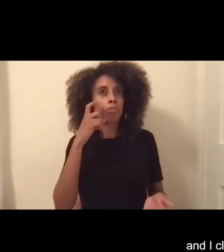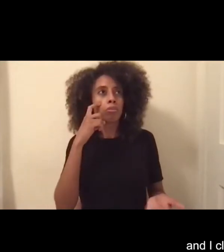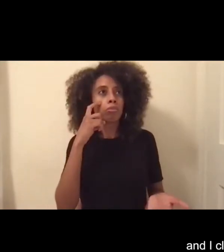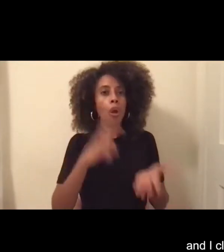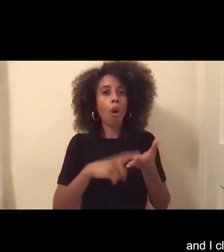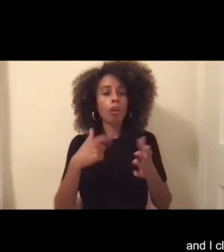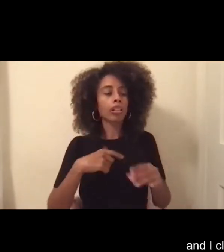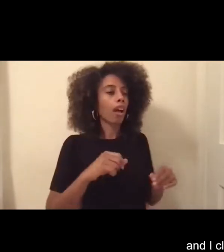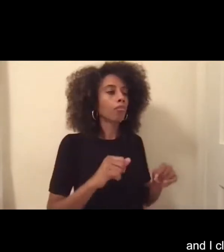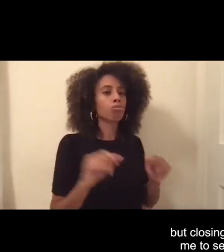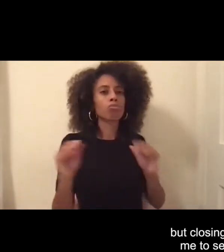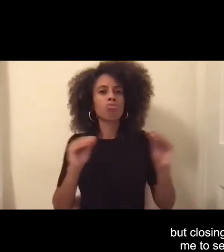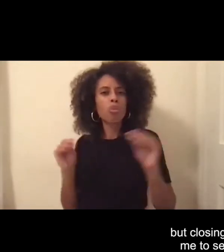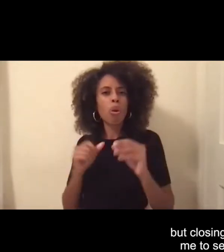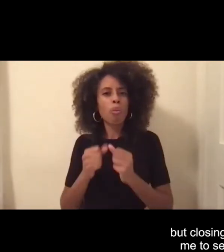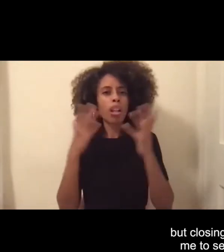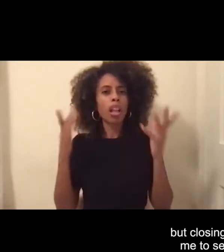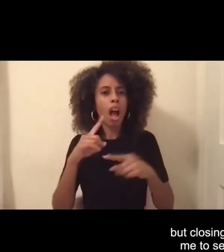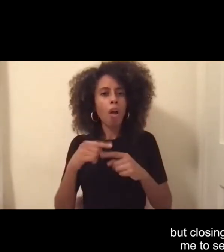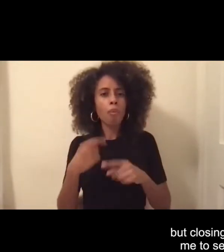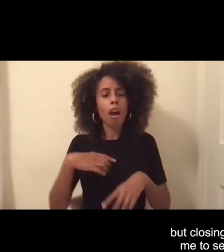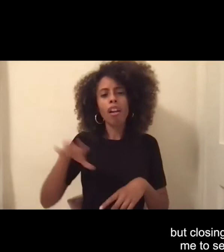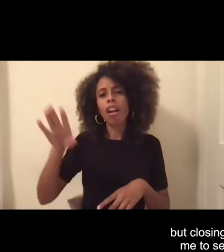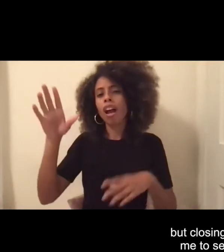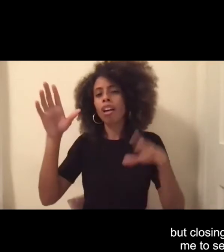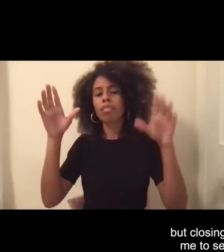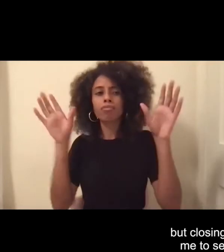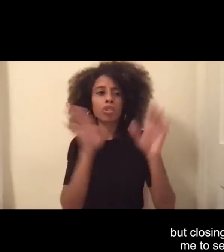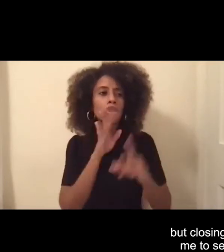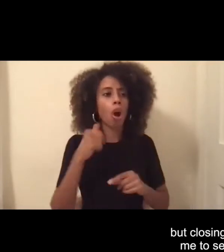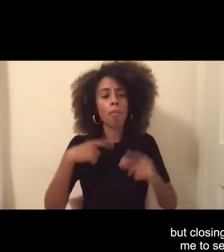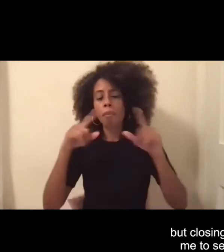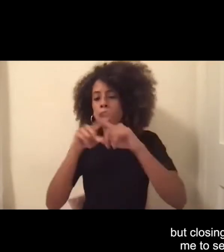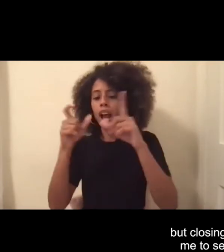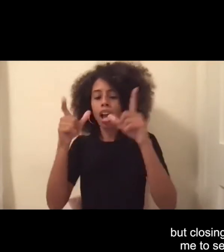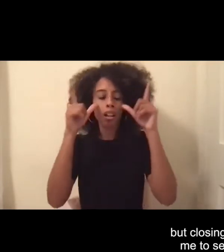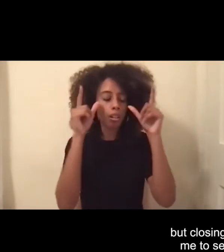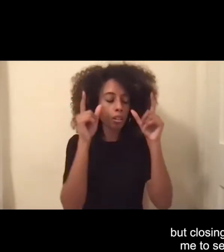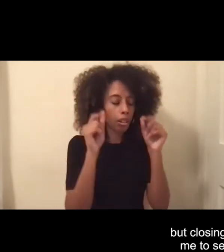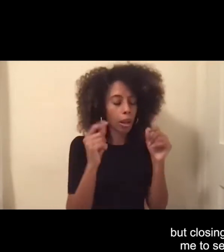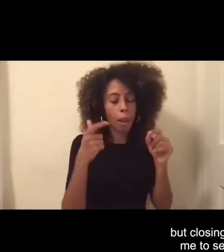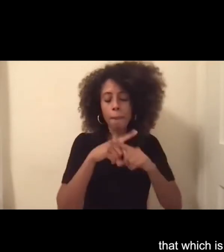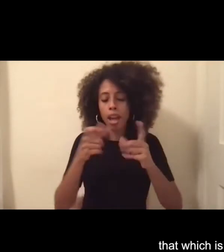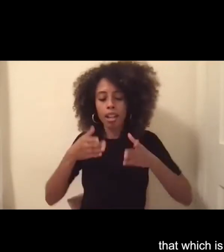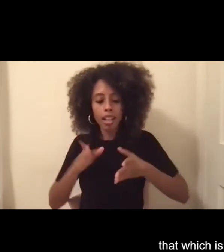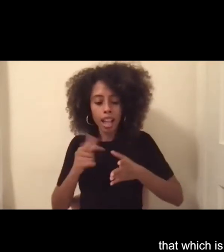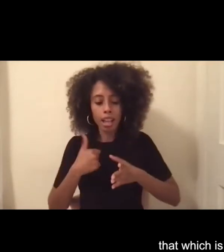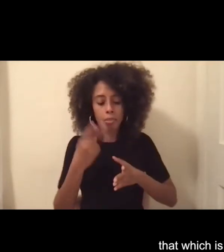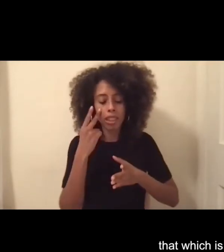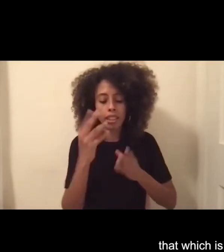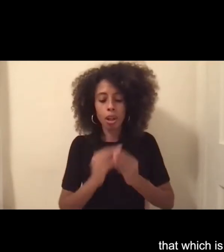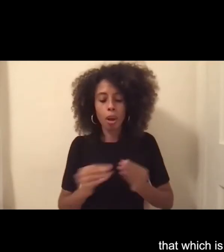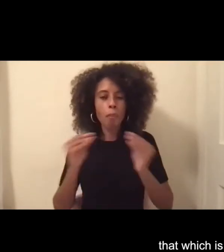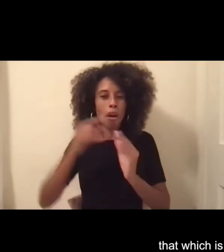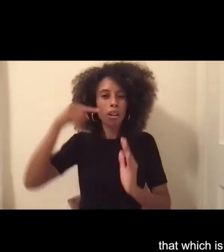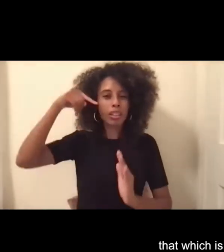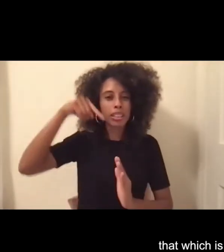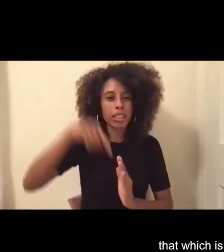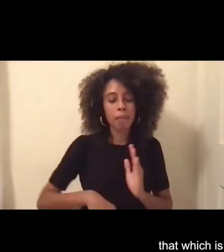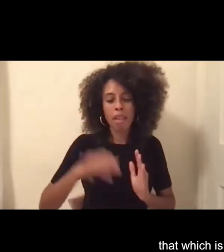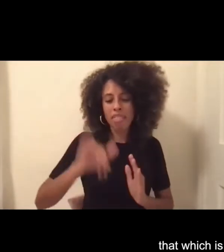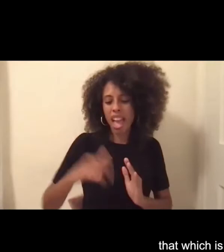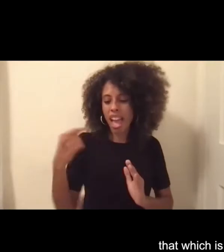talk and I close my eyes, but closing my eyes allows me to see more deeply that which is